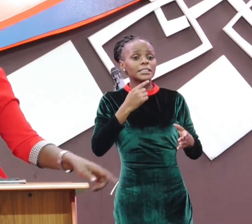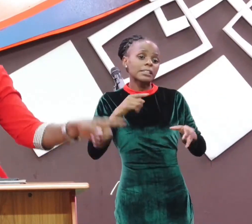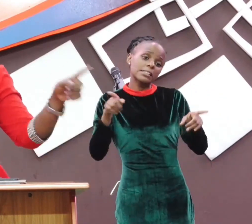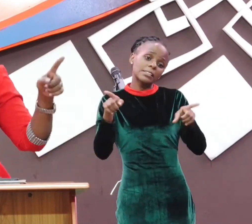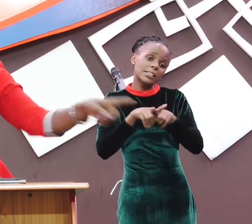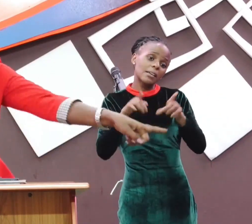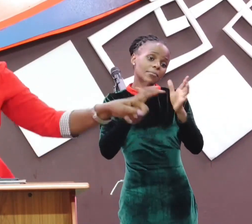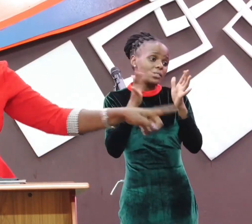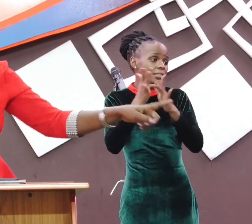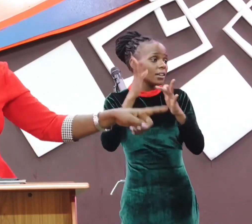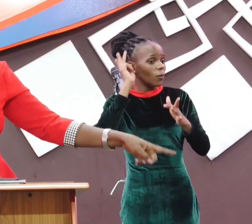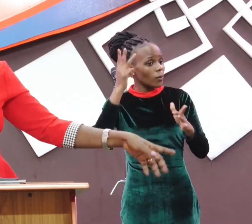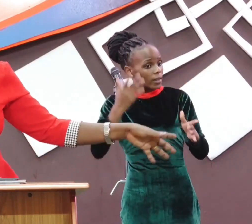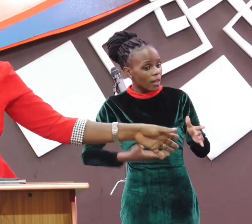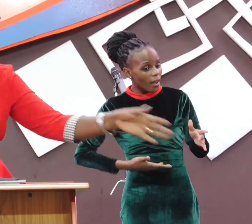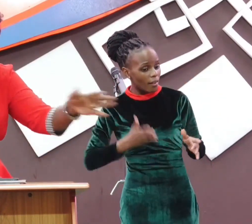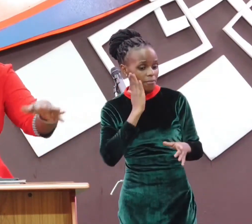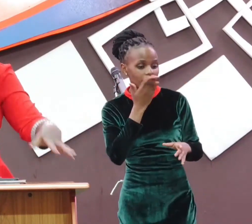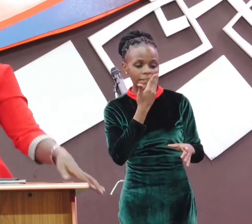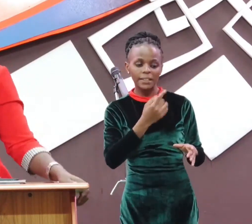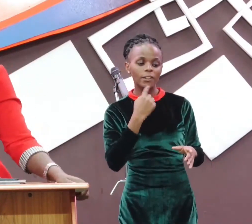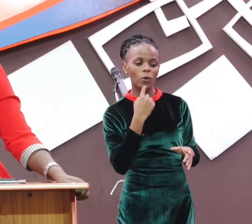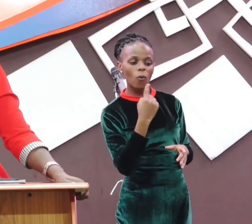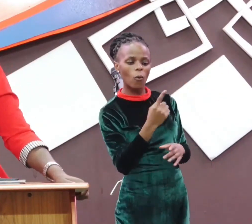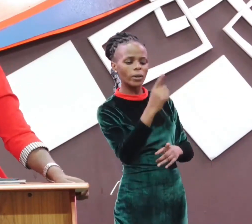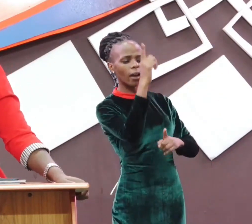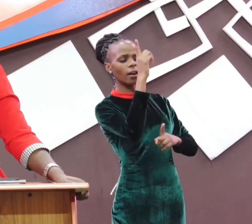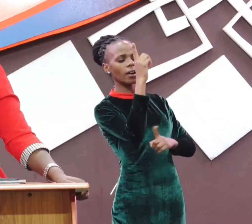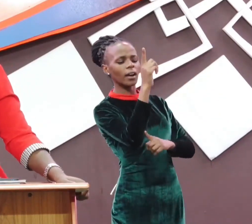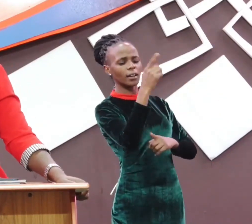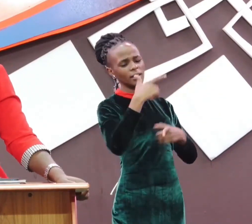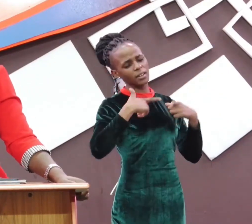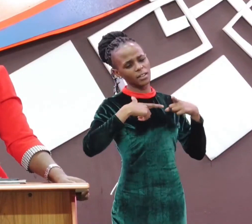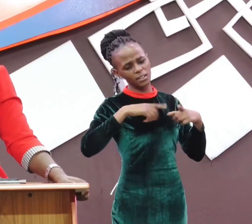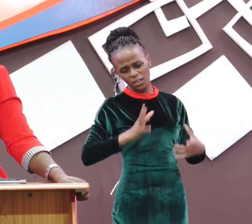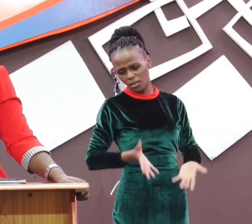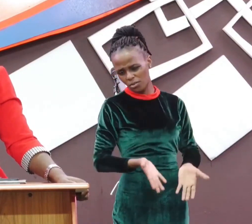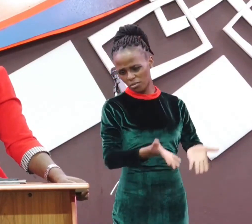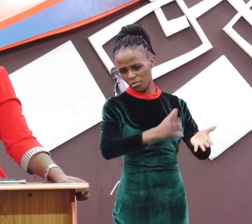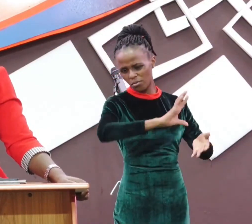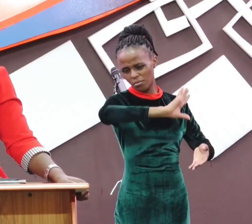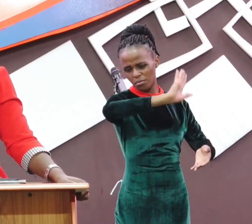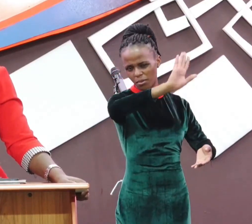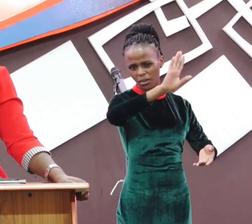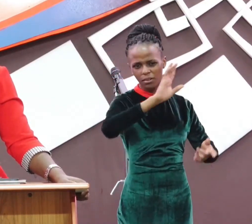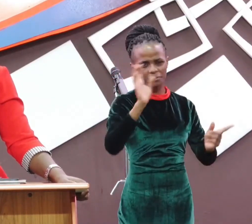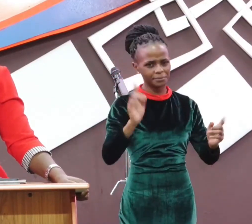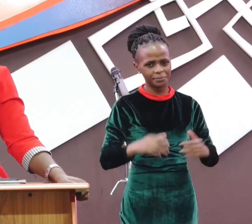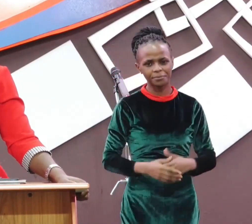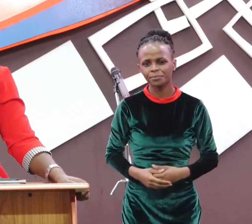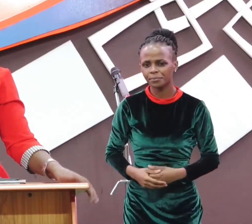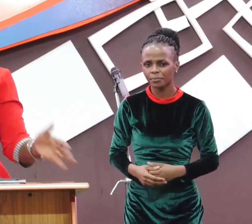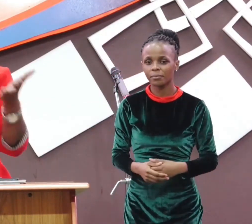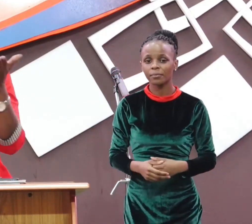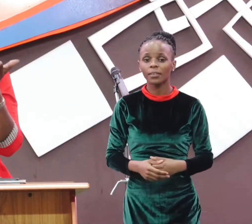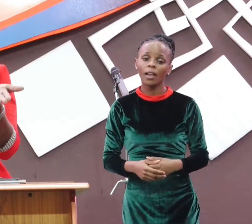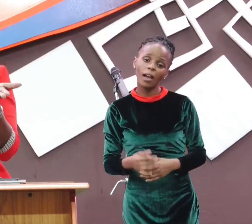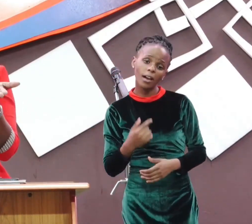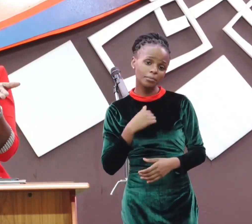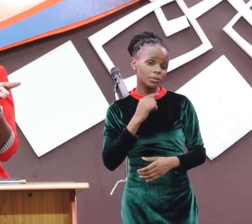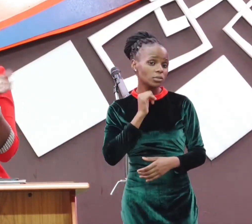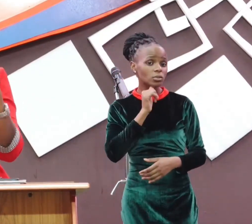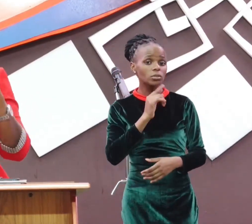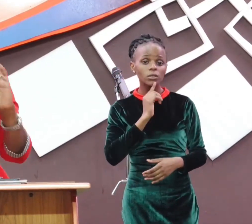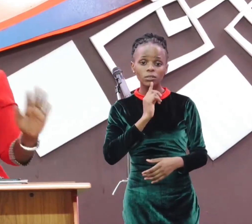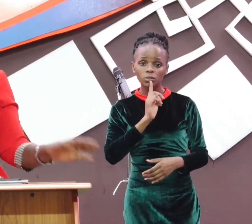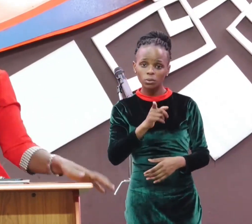Perhaps you could say Jesus will come out that time and you say, let her go out.